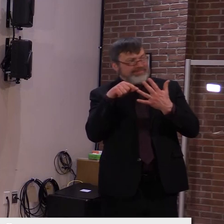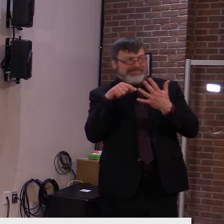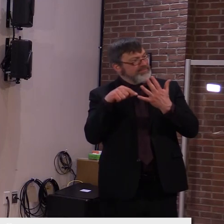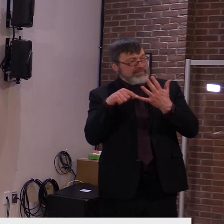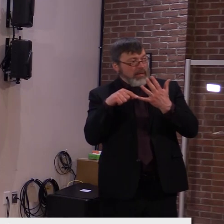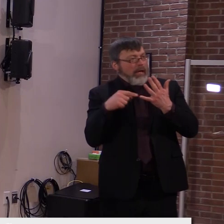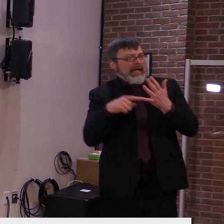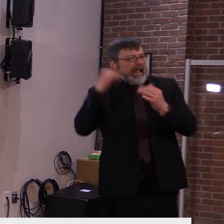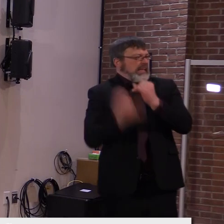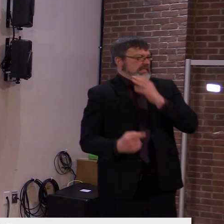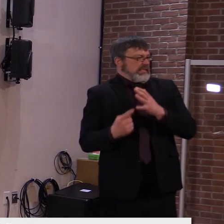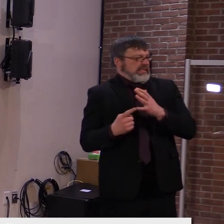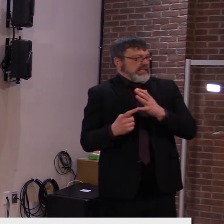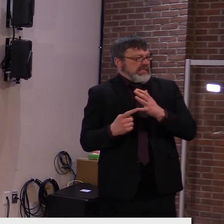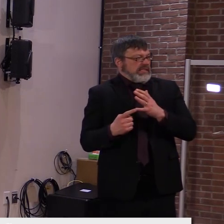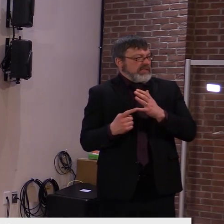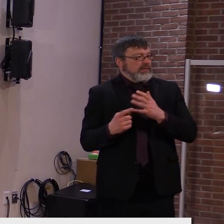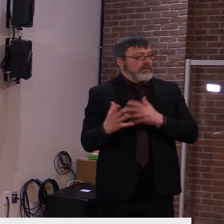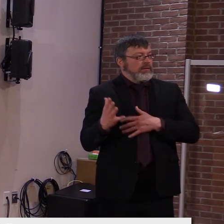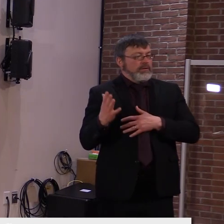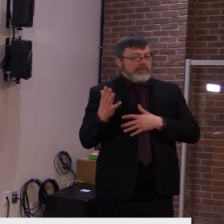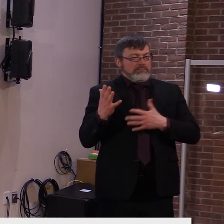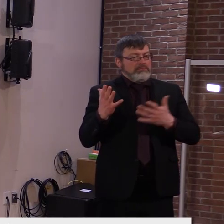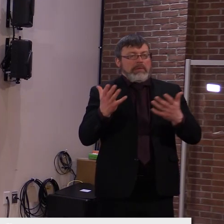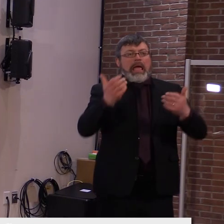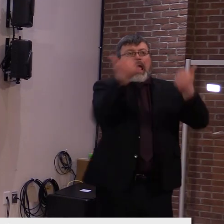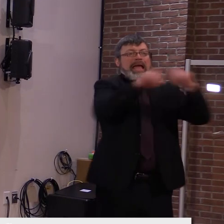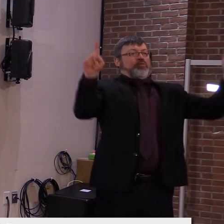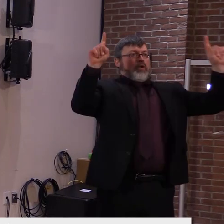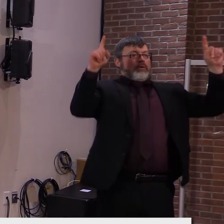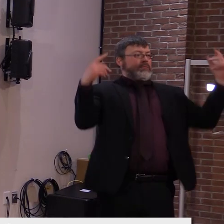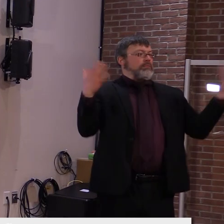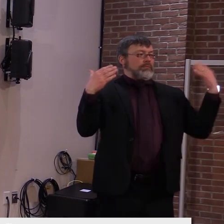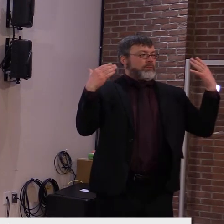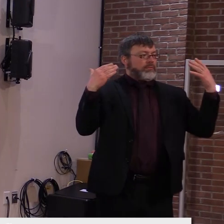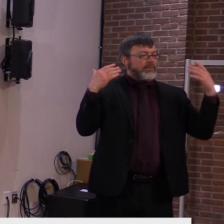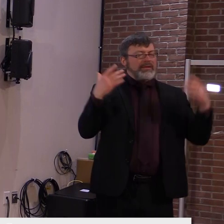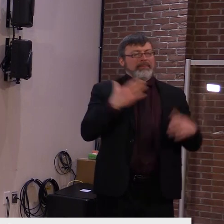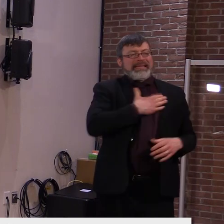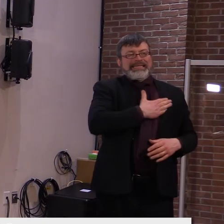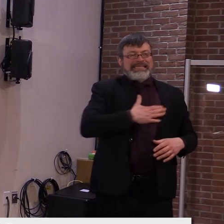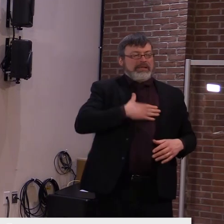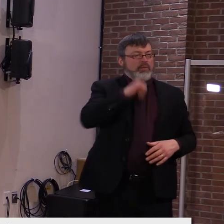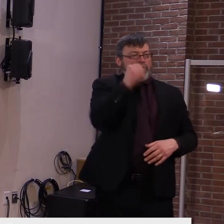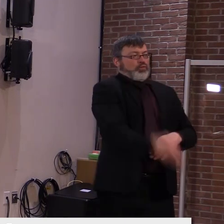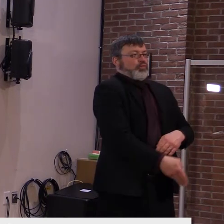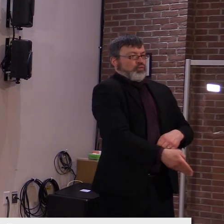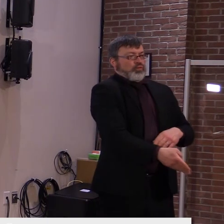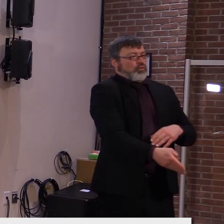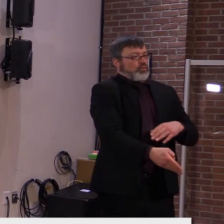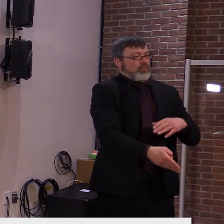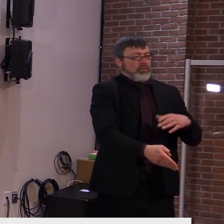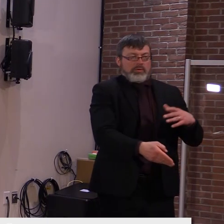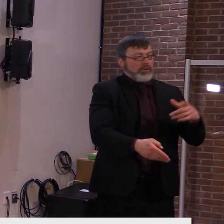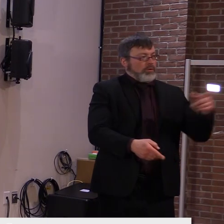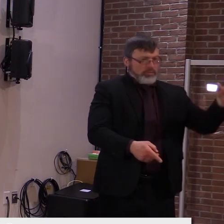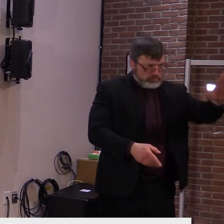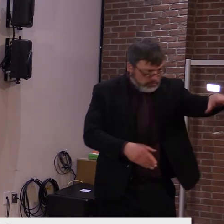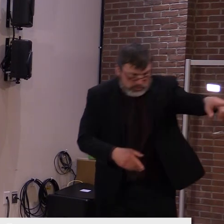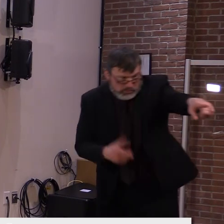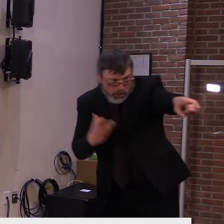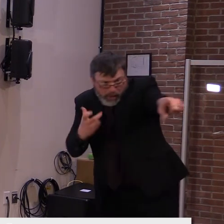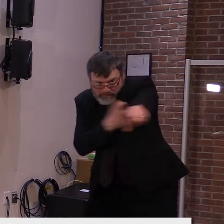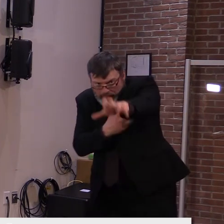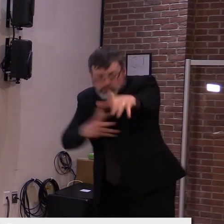dosage. Do not waste the dosage. Put it in somebody's arm. It's better to put it in somebody's arm